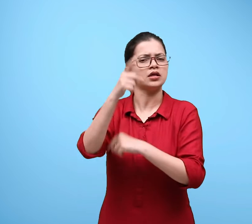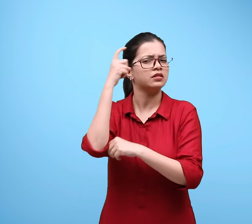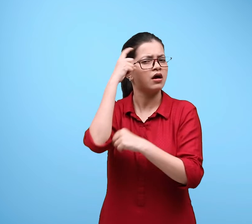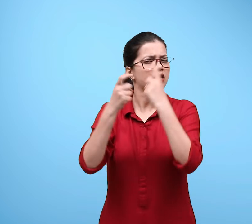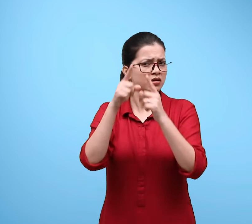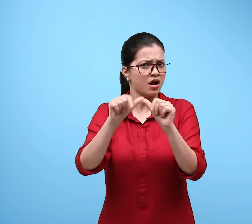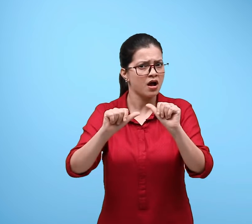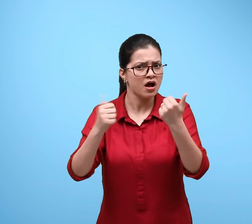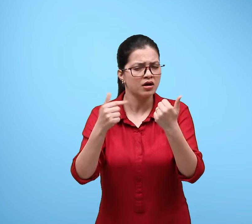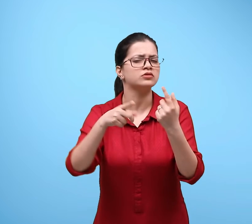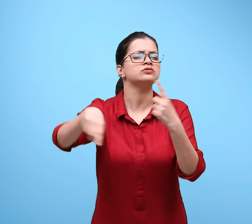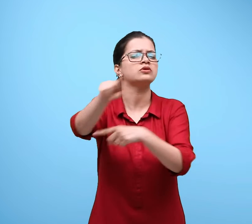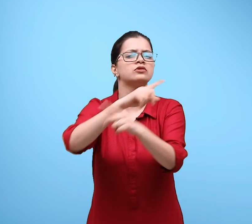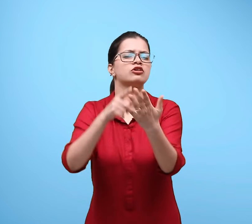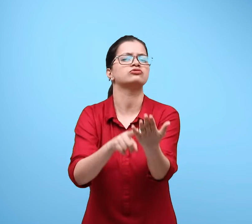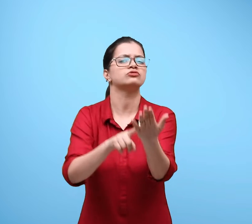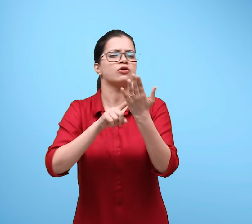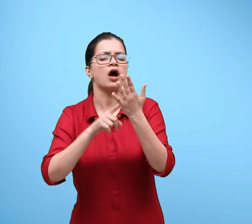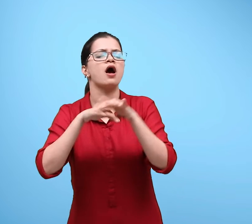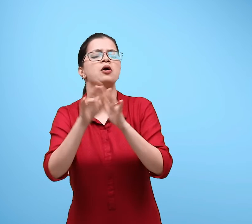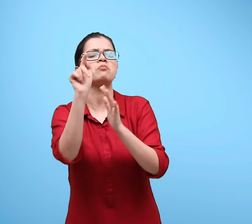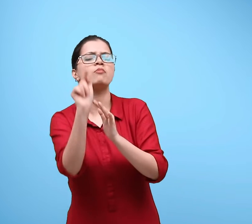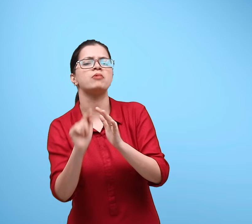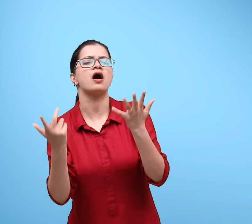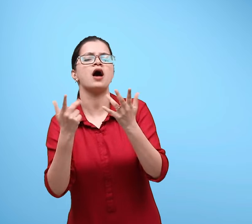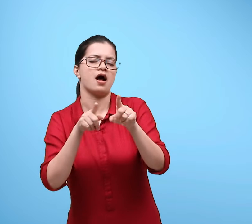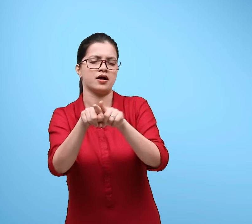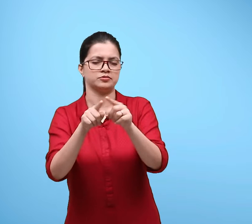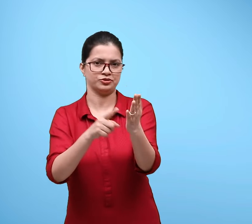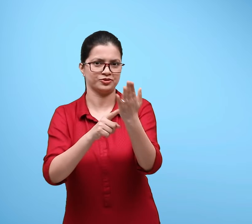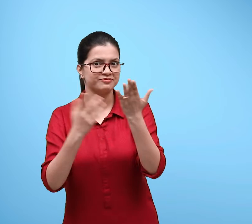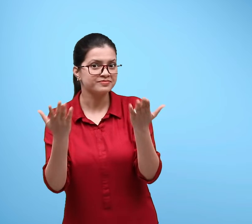Can you think of other properties that describe the appearance of a material?